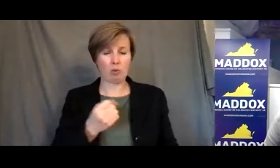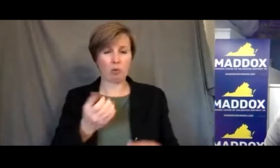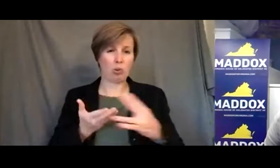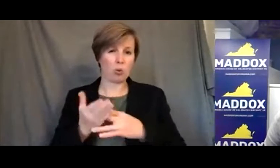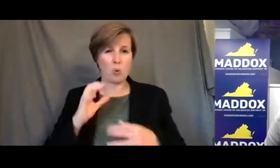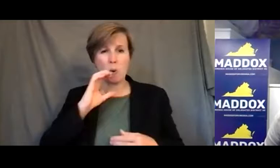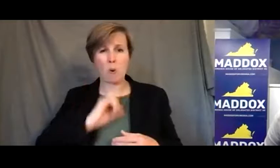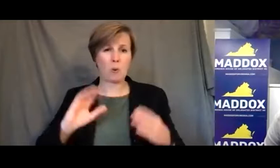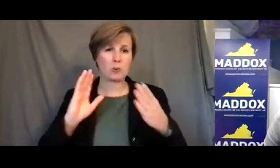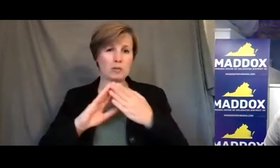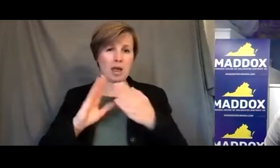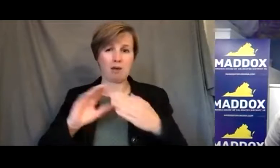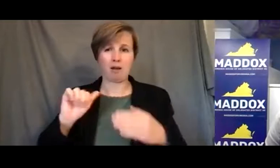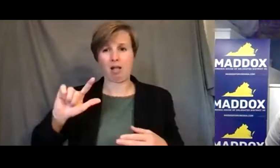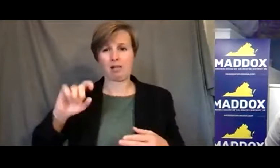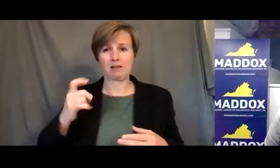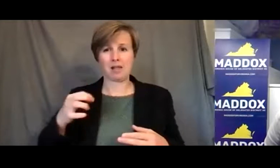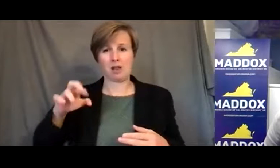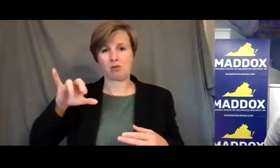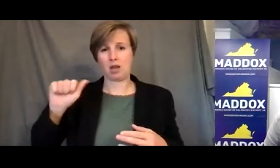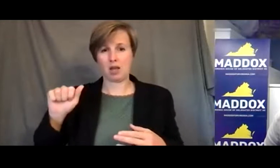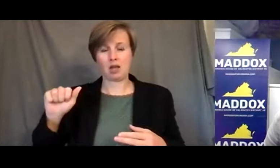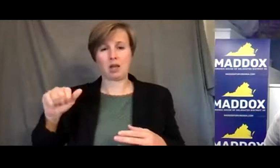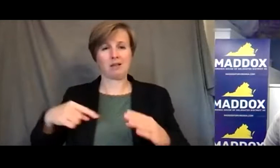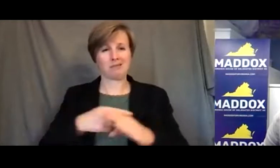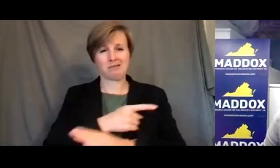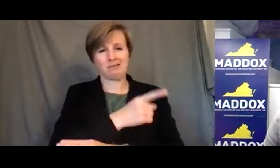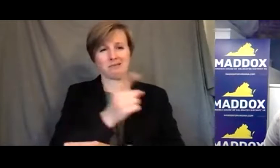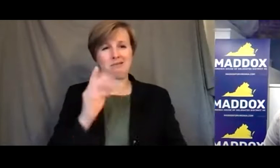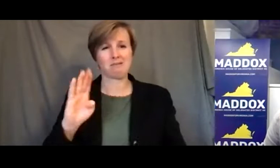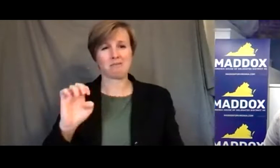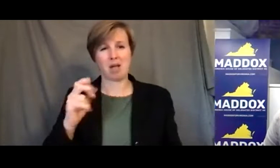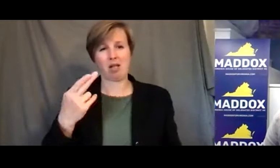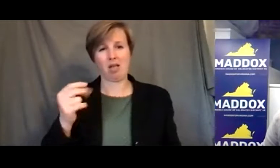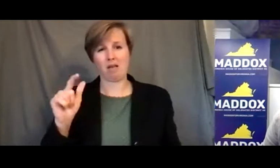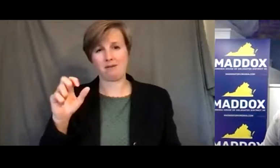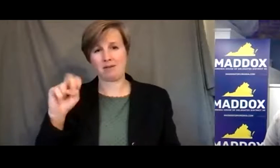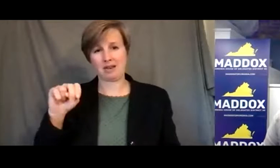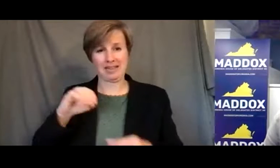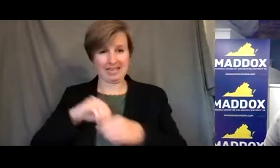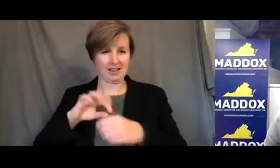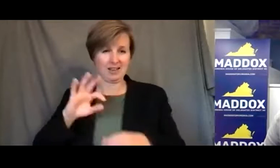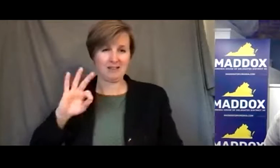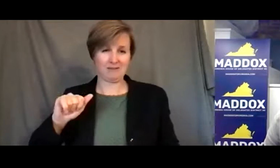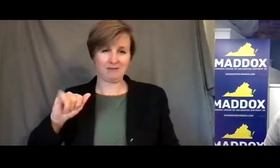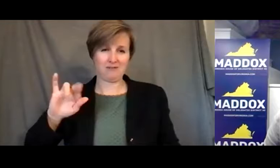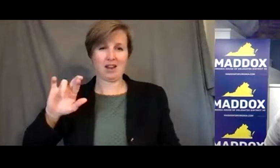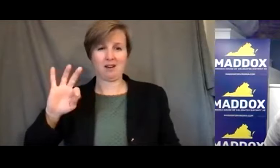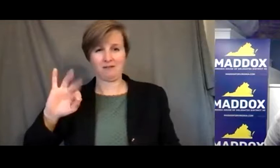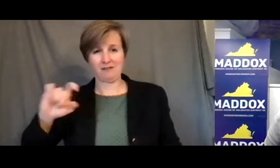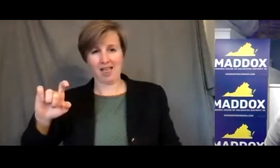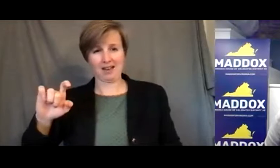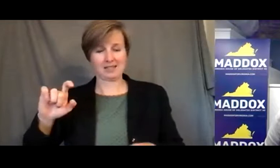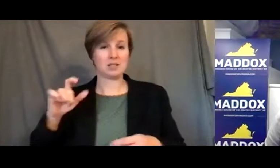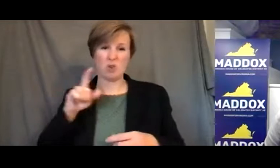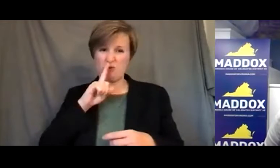Town Alexandria, down to Bellhaven in Fairfax County. So it actually bridges 3 different